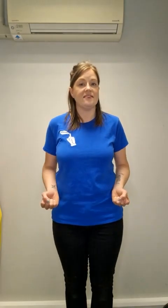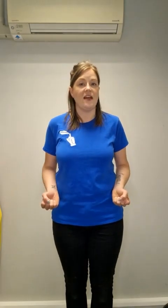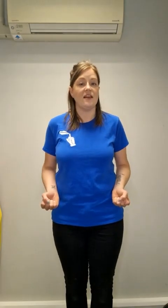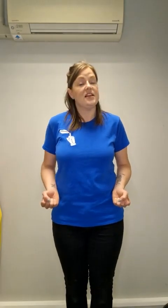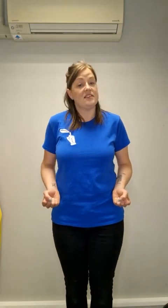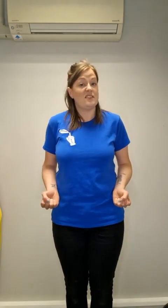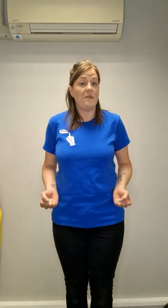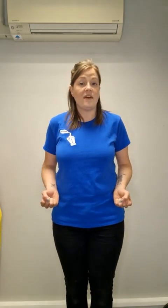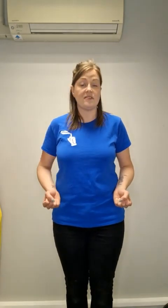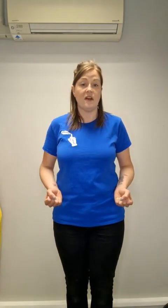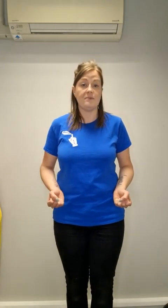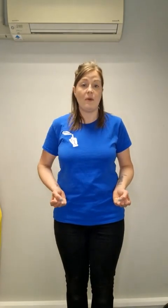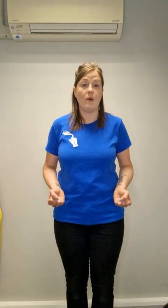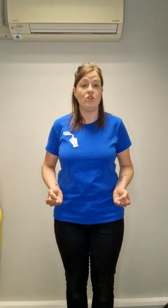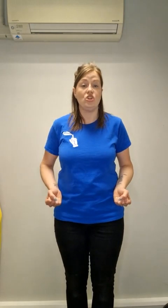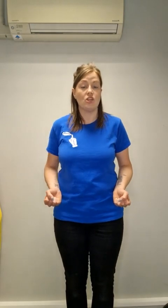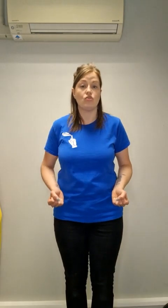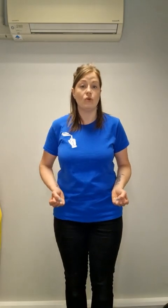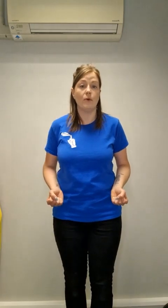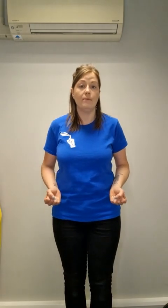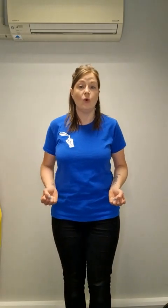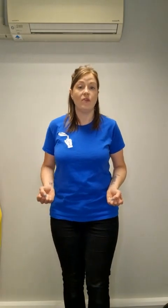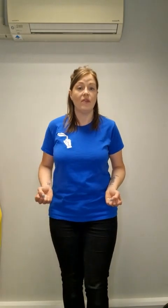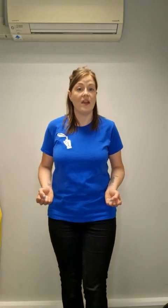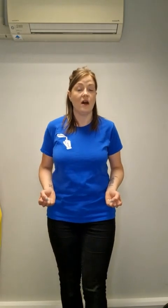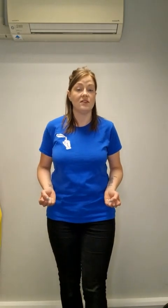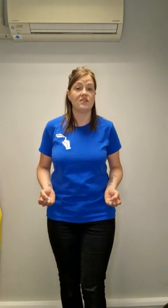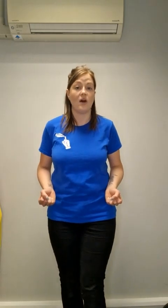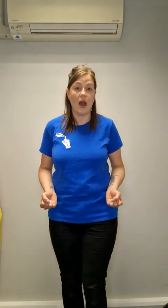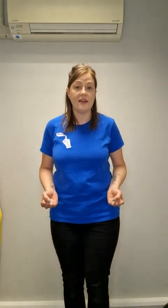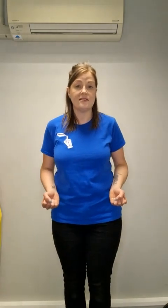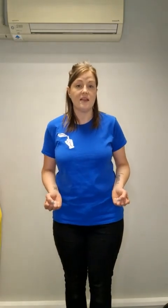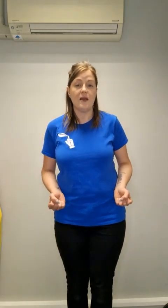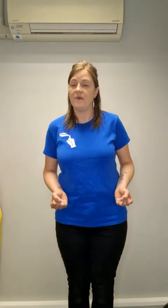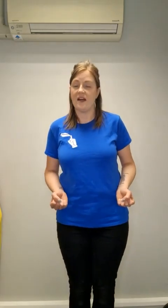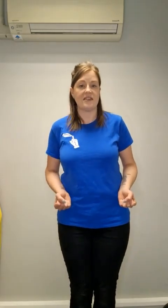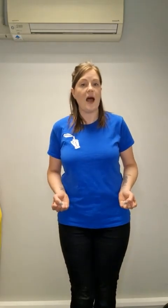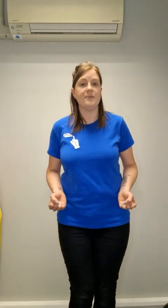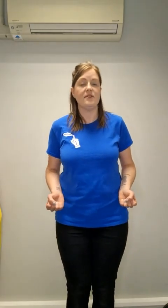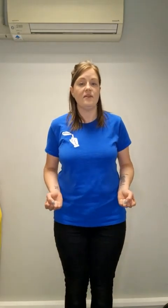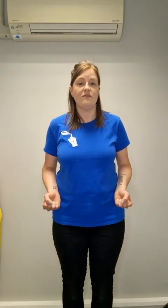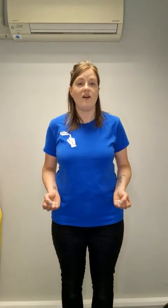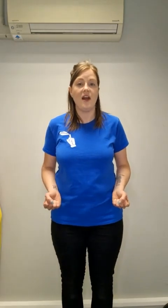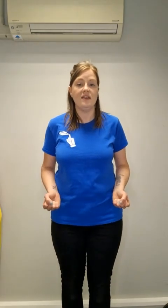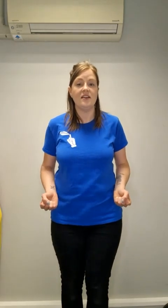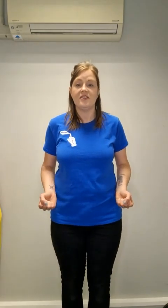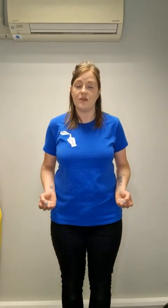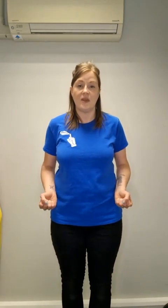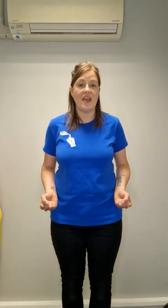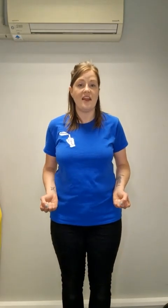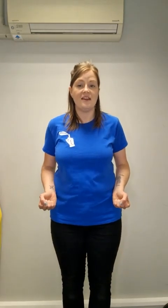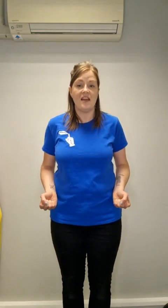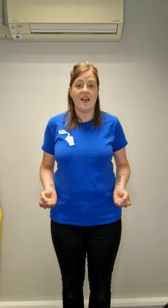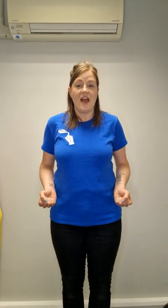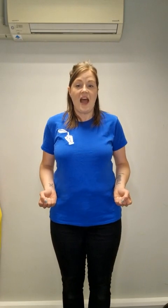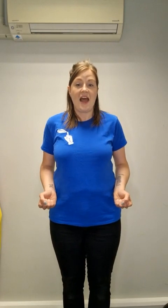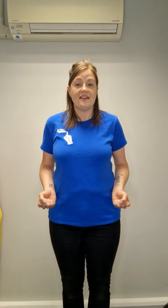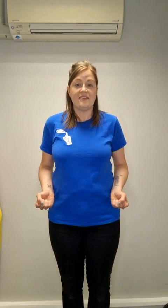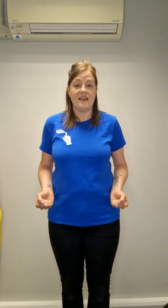it. Some of our signs may well be gestural more than they are signs, but that's absolutely fine. So again, hands at